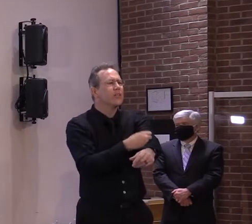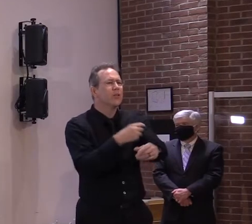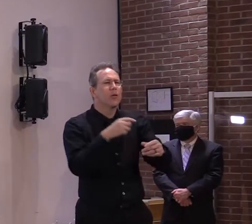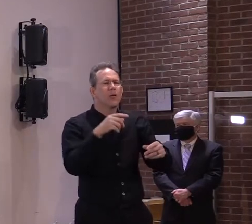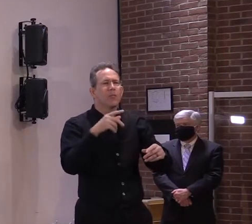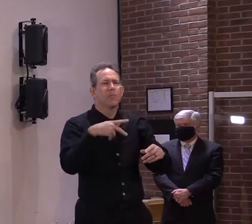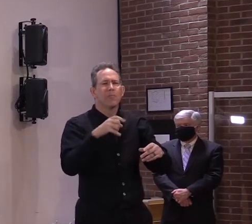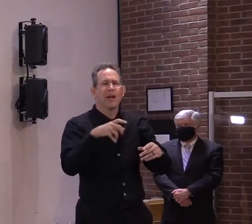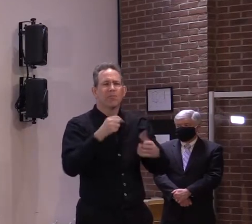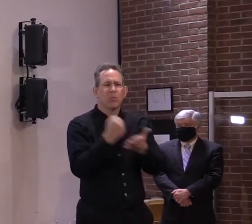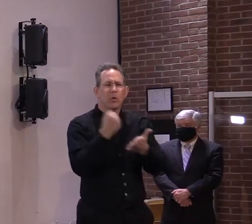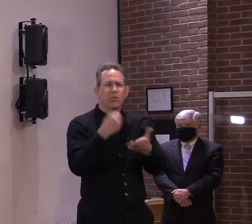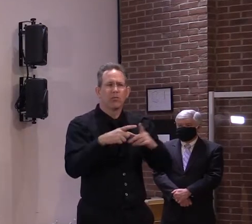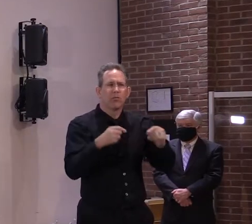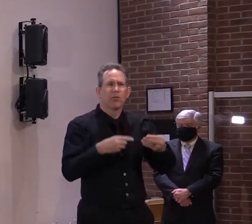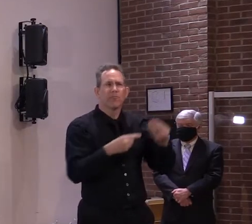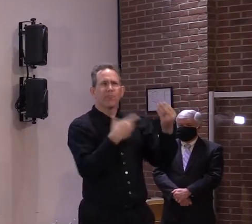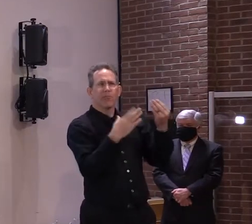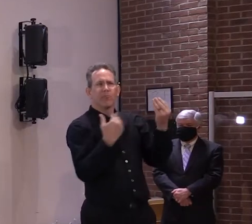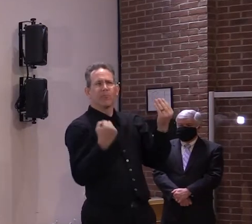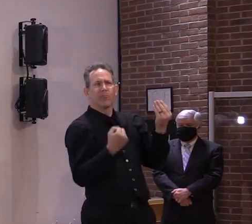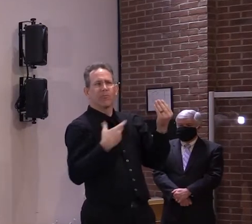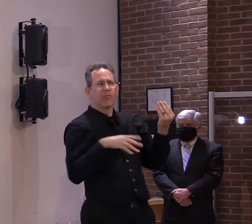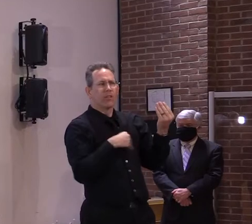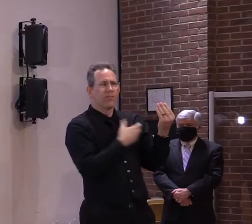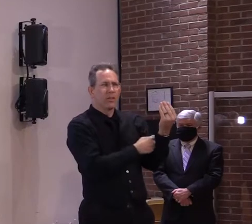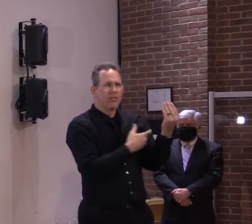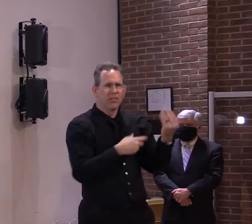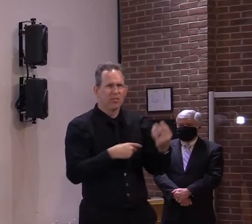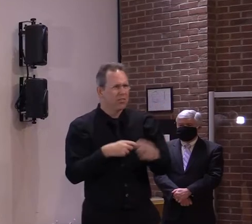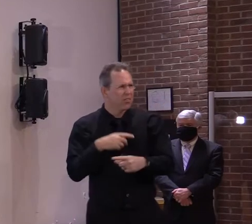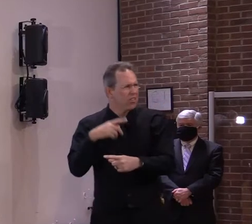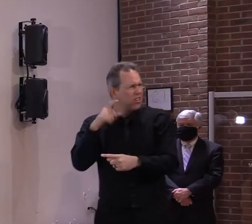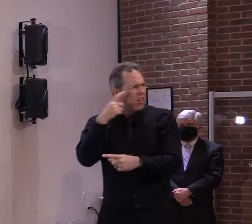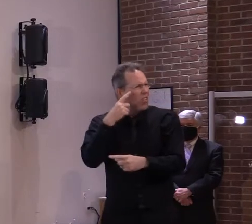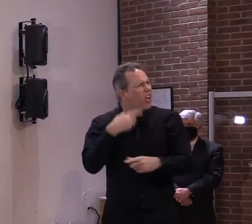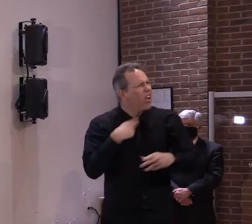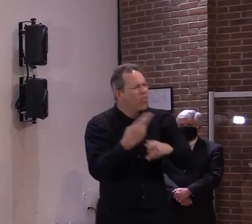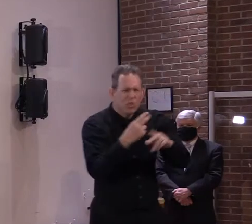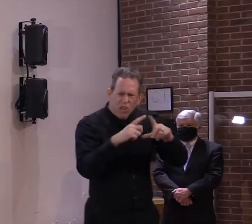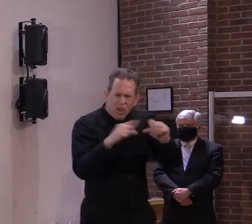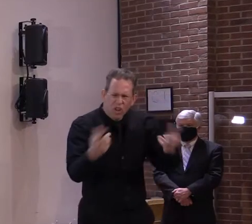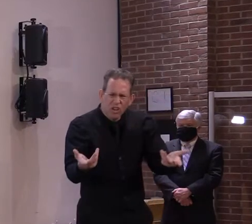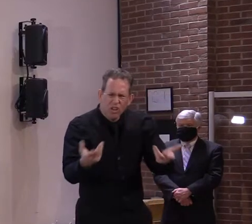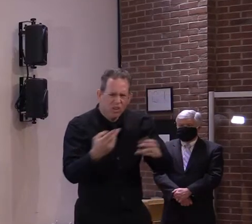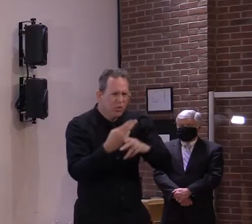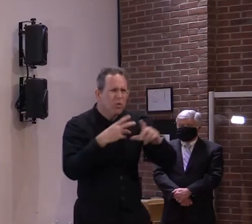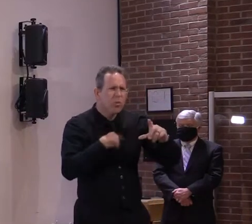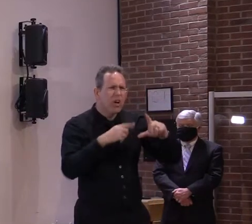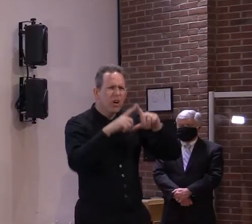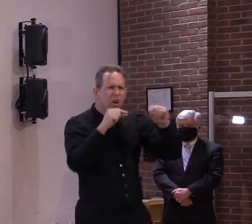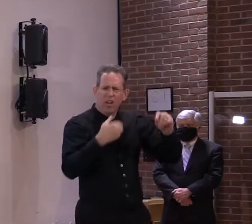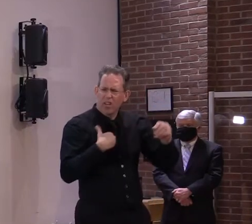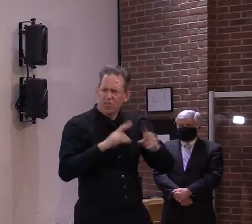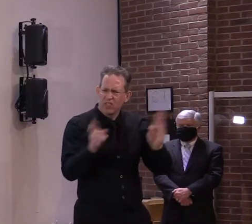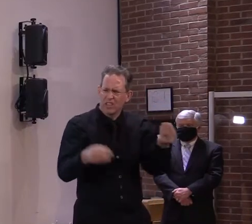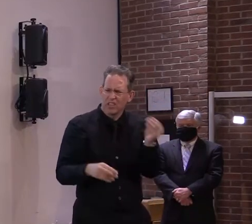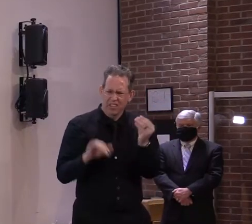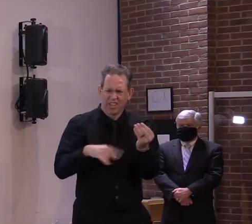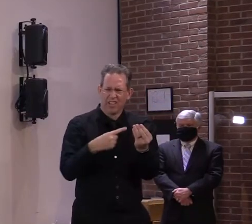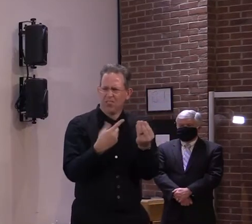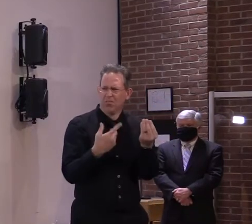But we have the vaccine. Yes, right. We have not talked as a state of developing our own